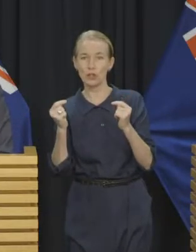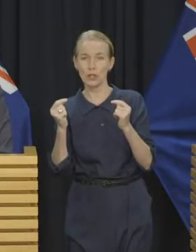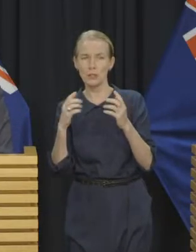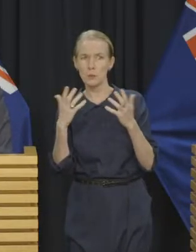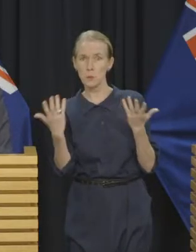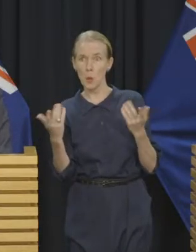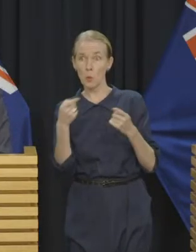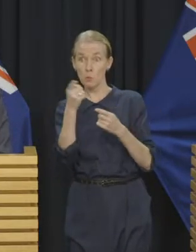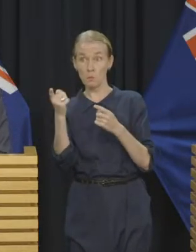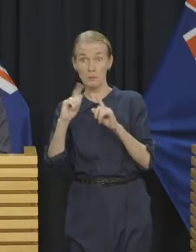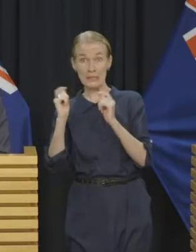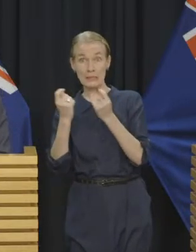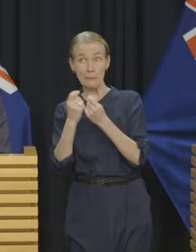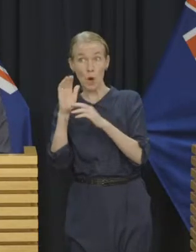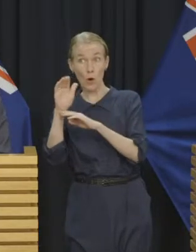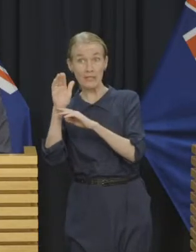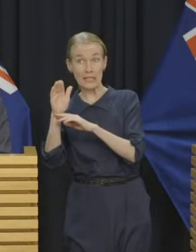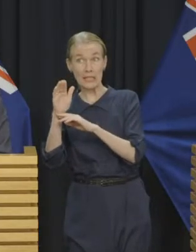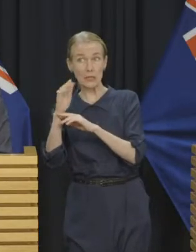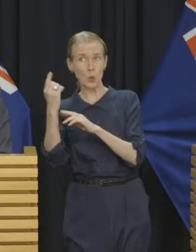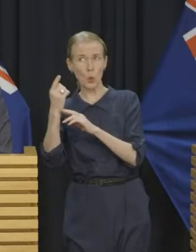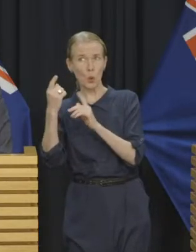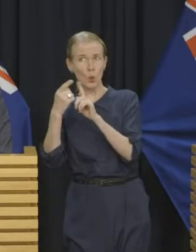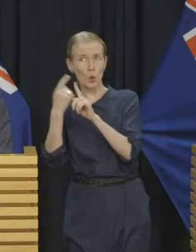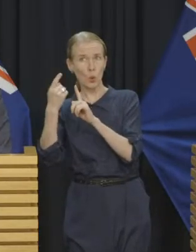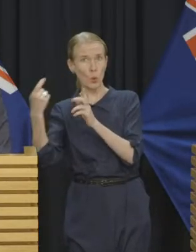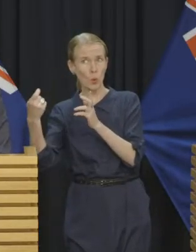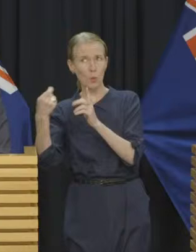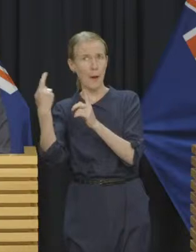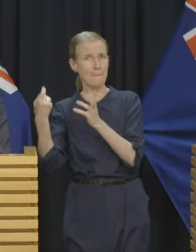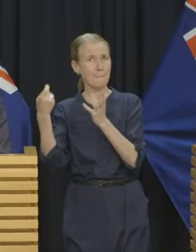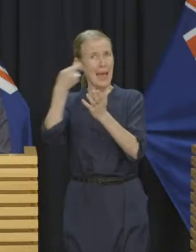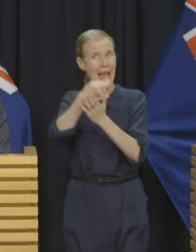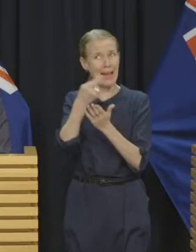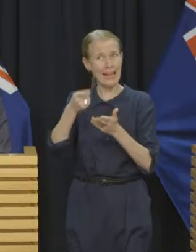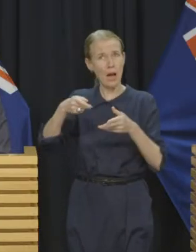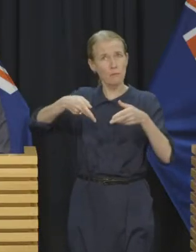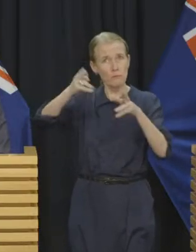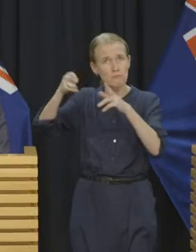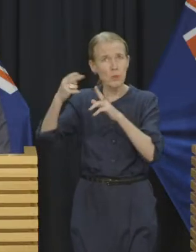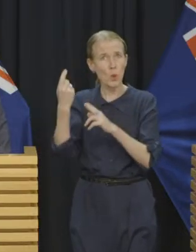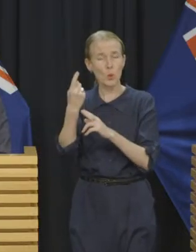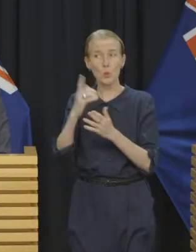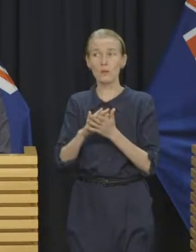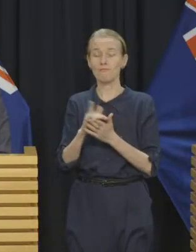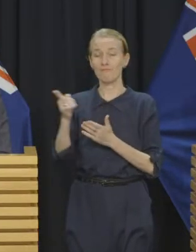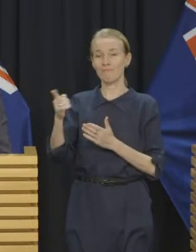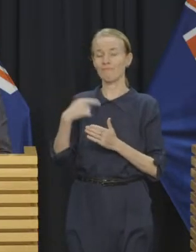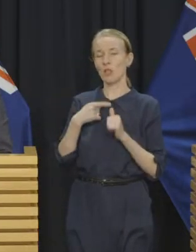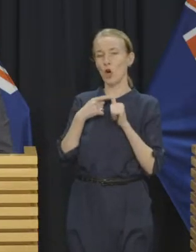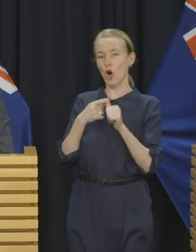understanding, I've been advised this morning, that proposal sits with the Minister for Sport, my good friend and colleague Grant Robertson,